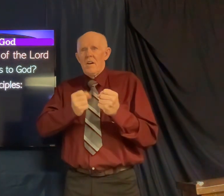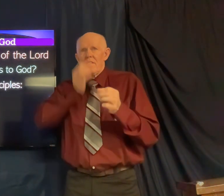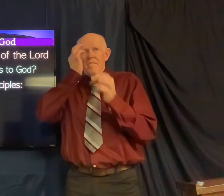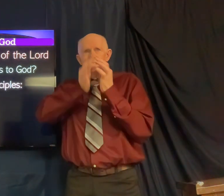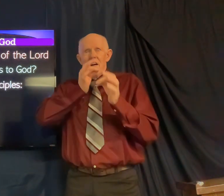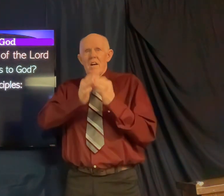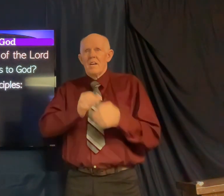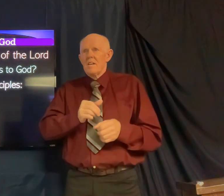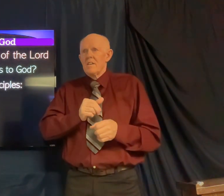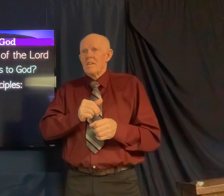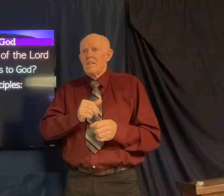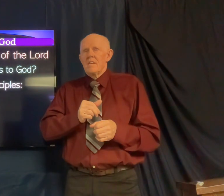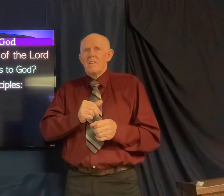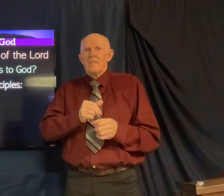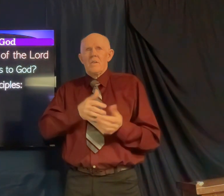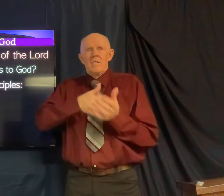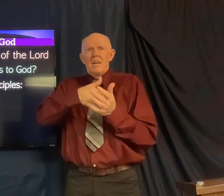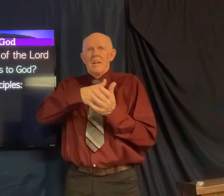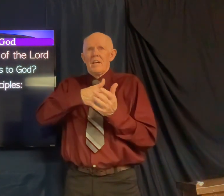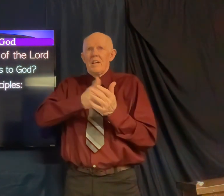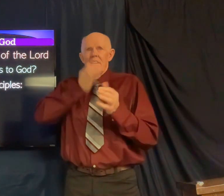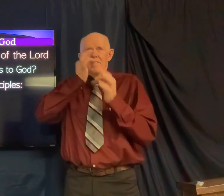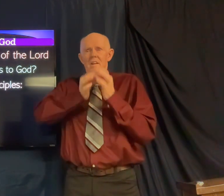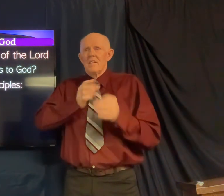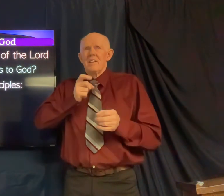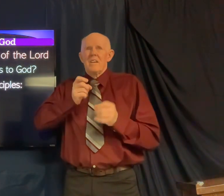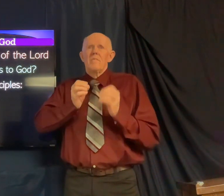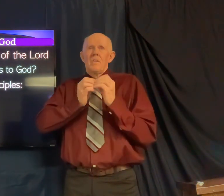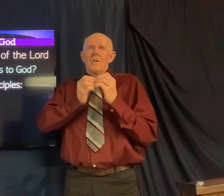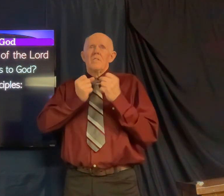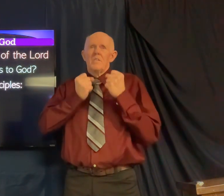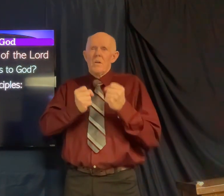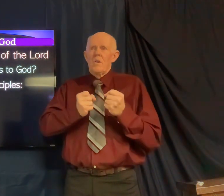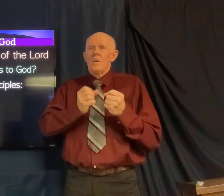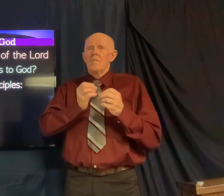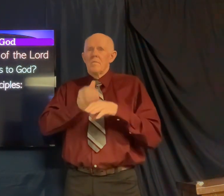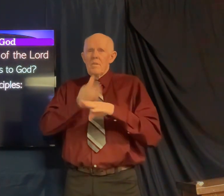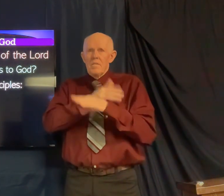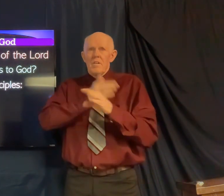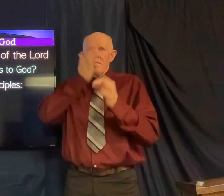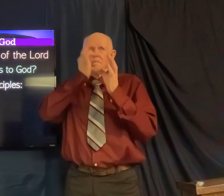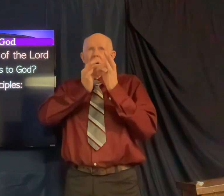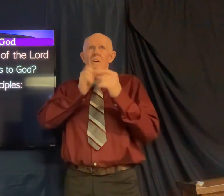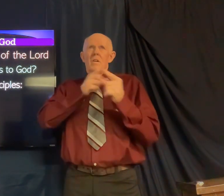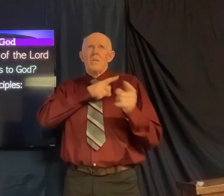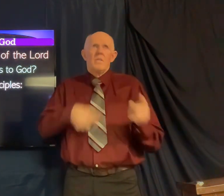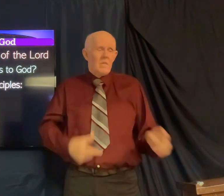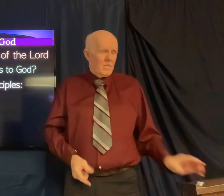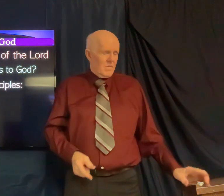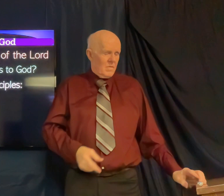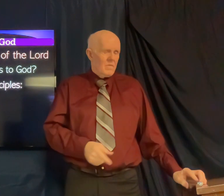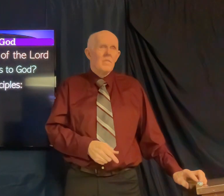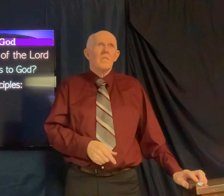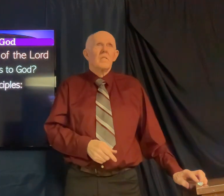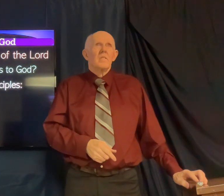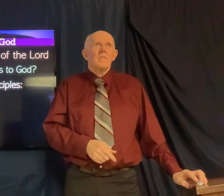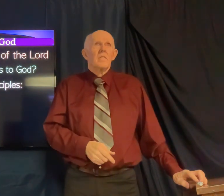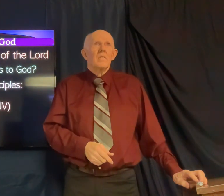We don't have enough faith. Sometimes we're weak in our faith. We need to be strong and improve our faith in the Lord.